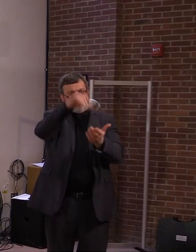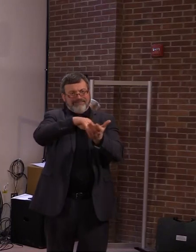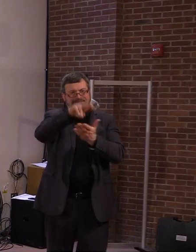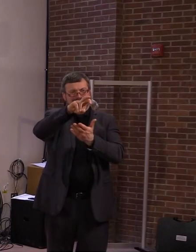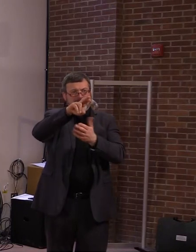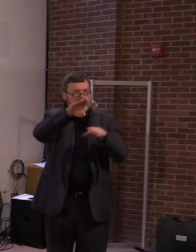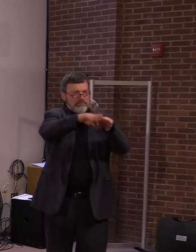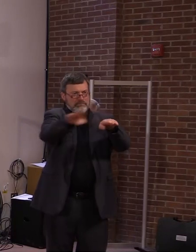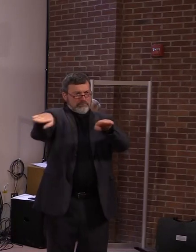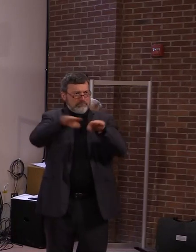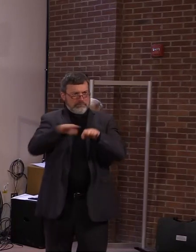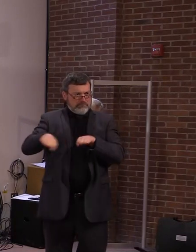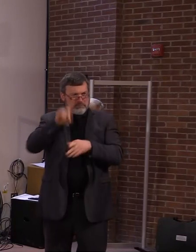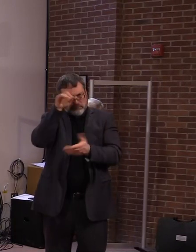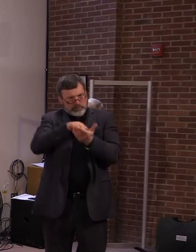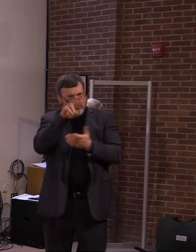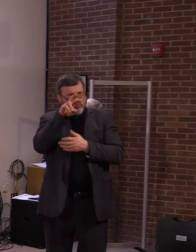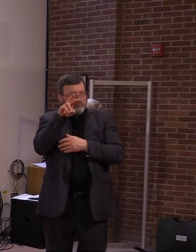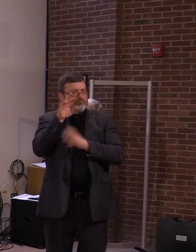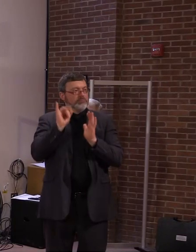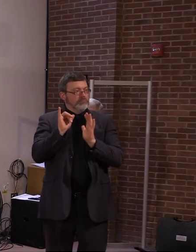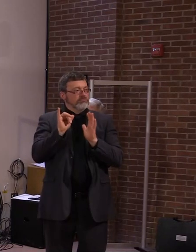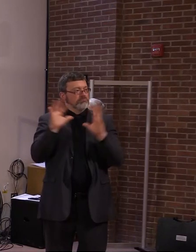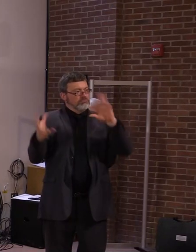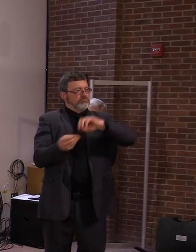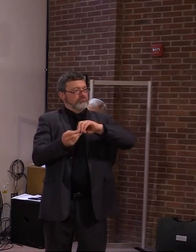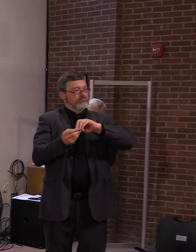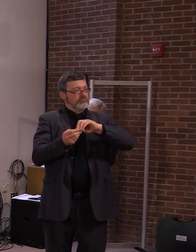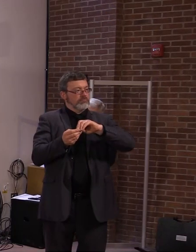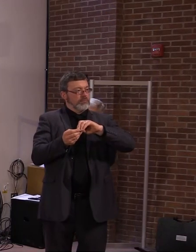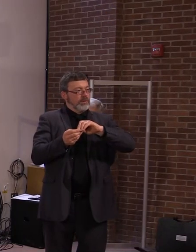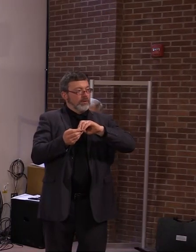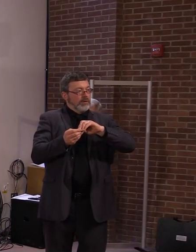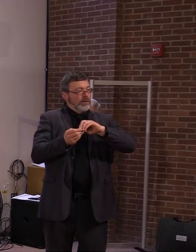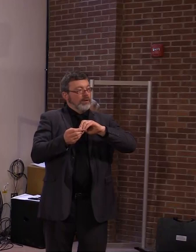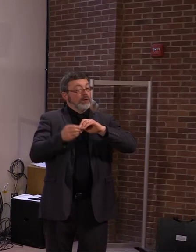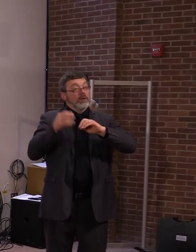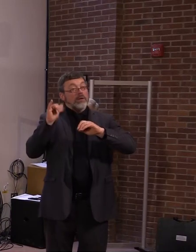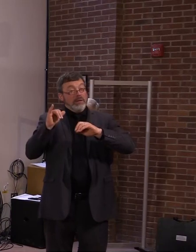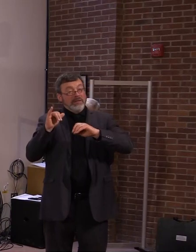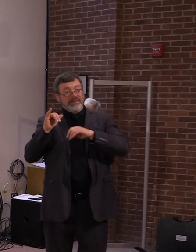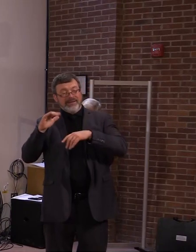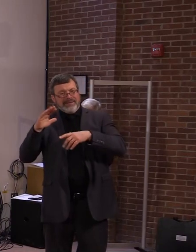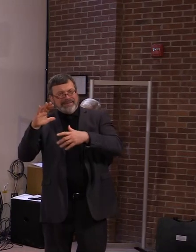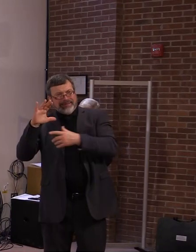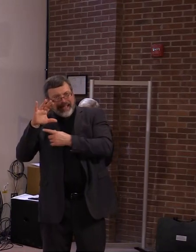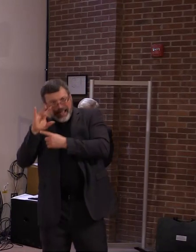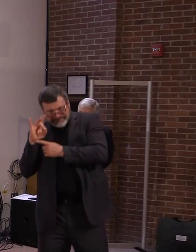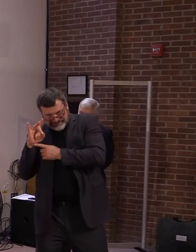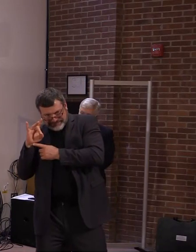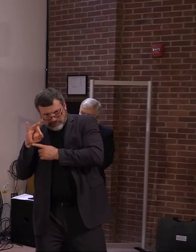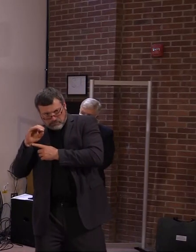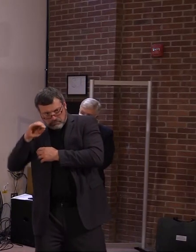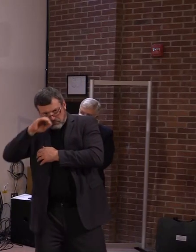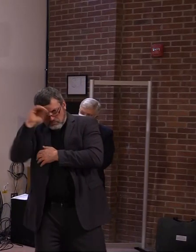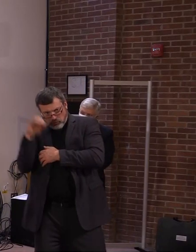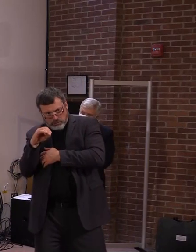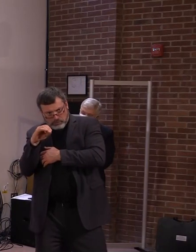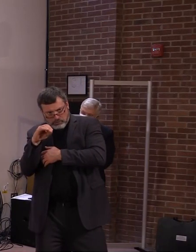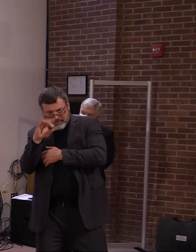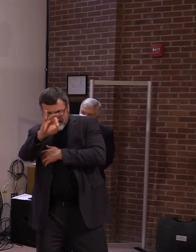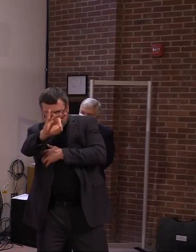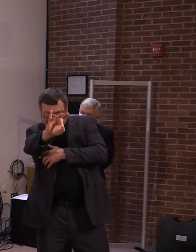have about 8% of them are COVID-related, according to our census. We have